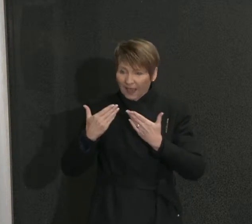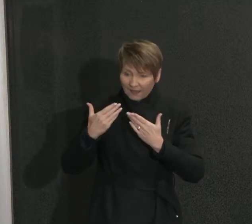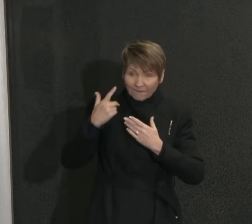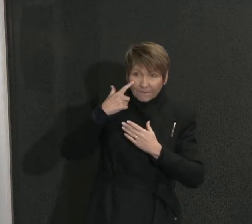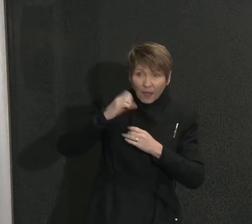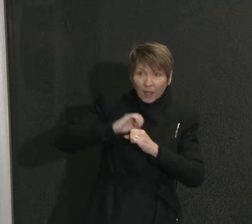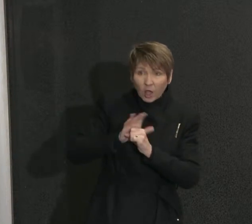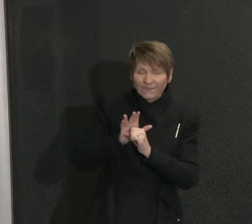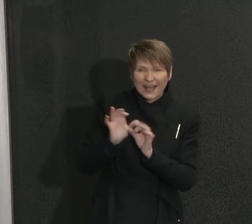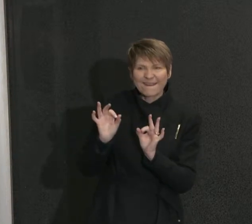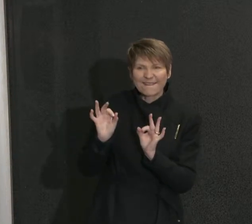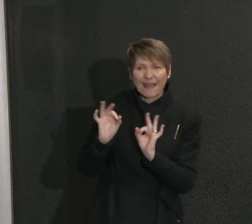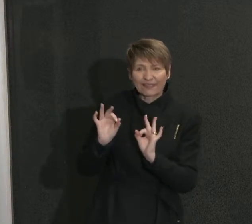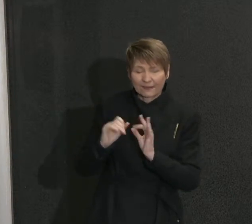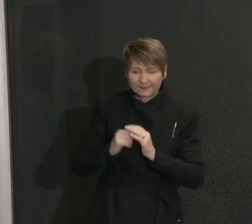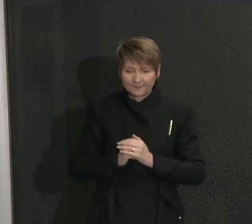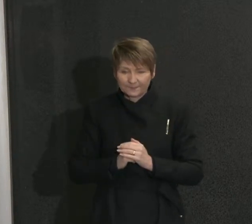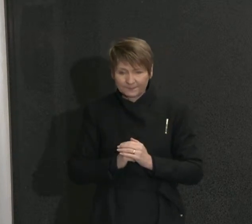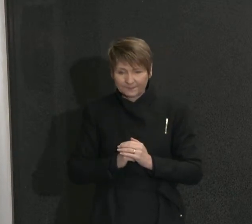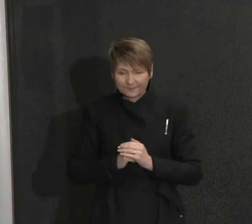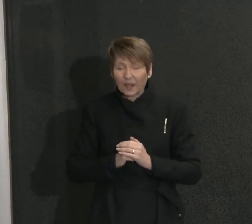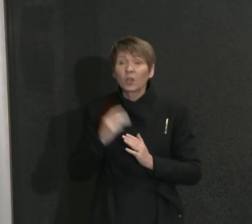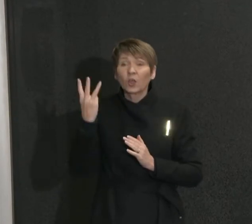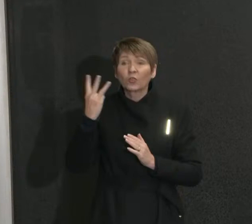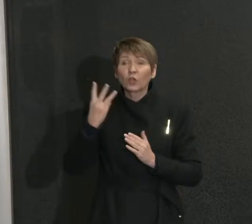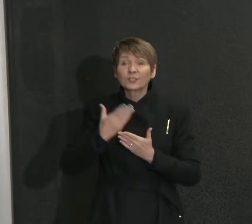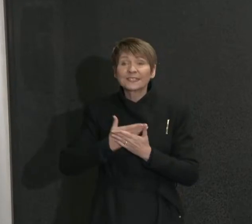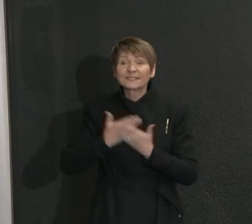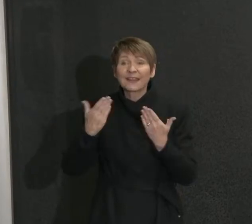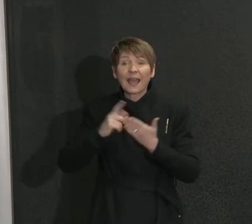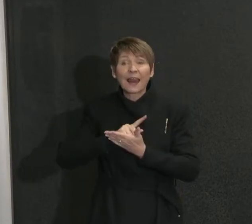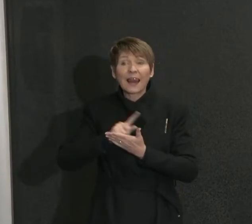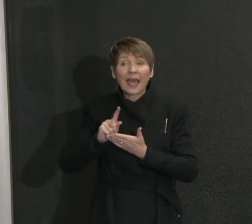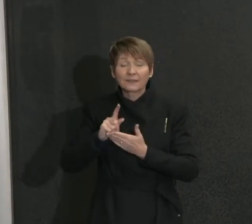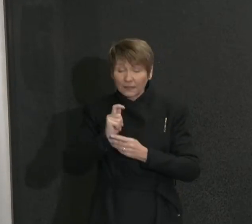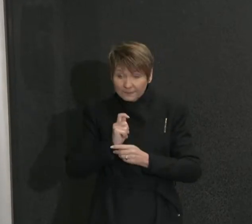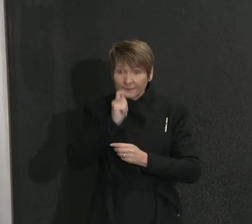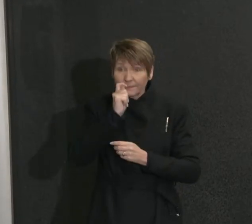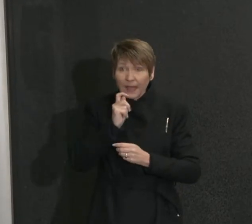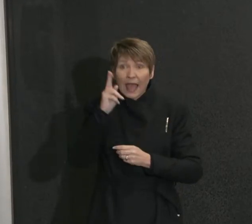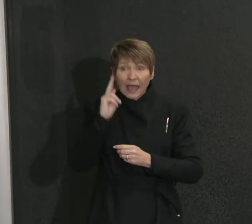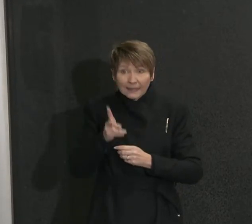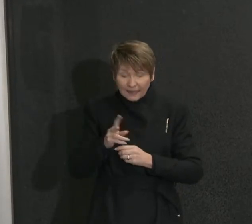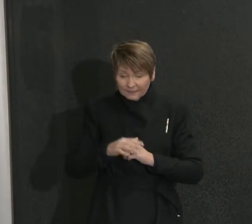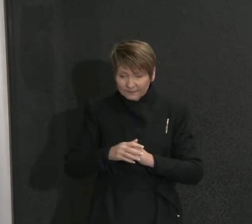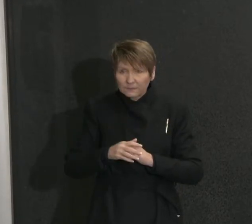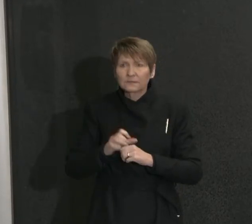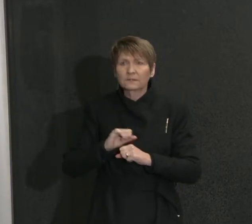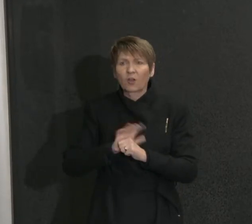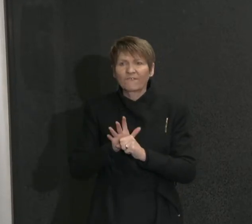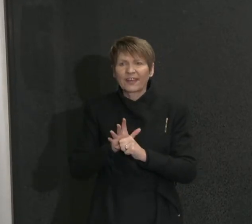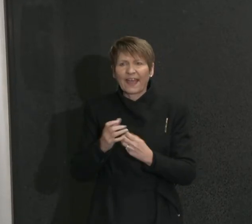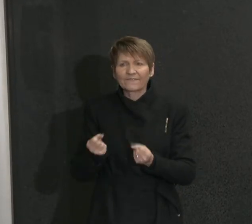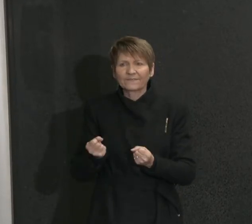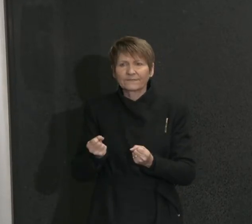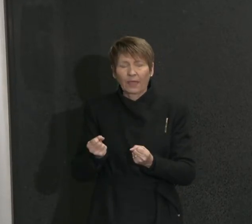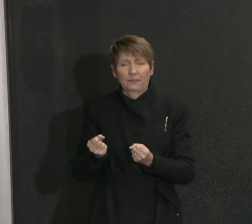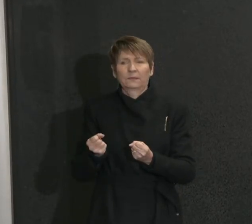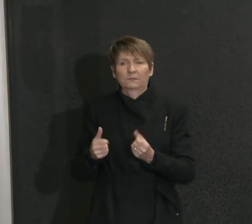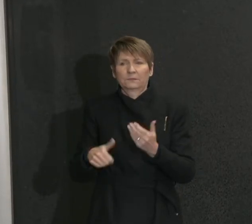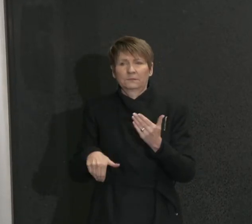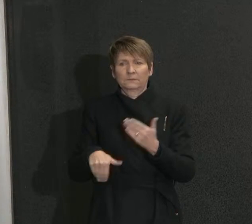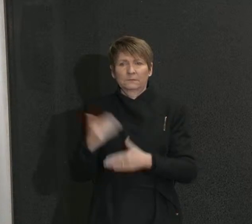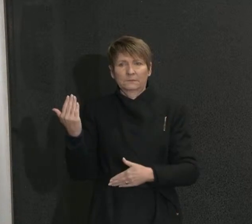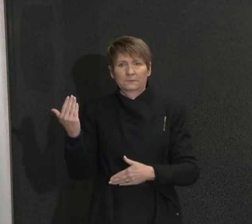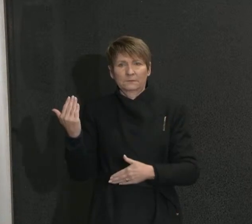potentially 20 cases that we didn't pick up in their isolation period because they weren't getting tested until day 13, at which point they might have been